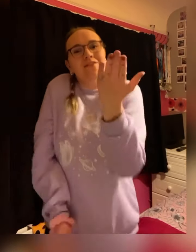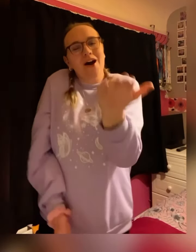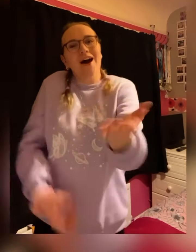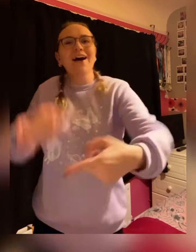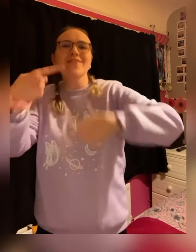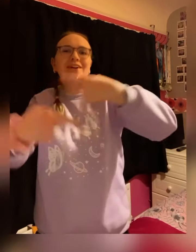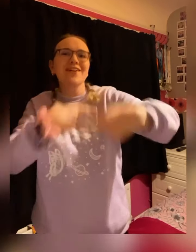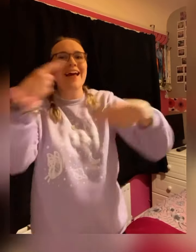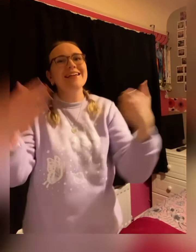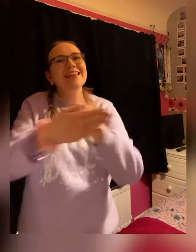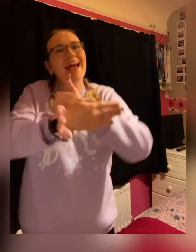ever and ever